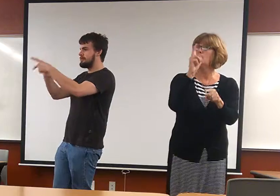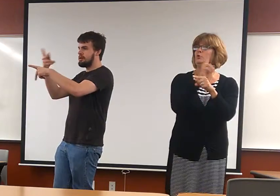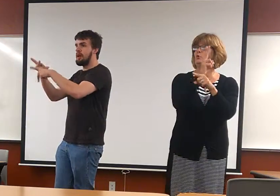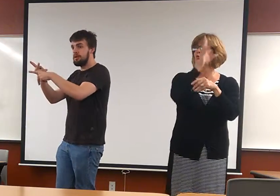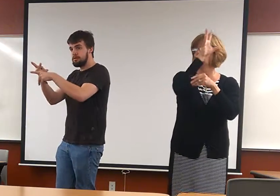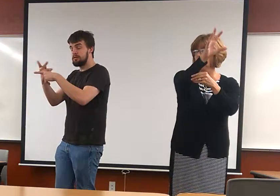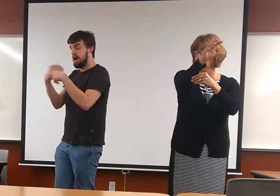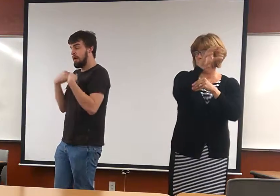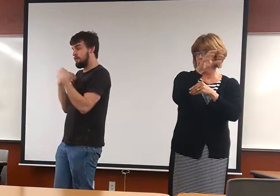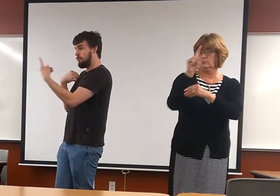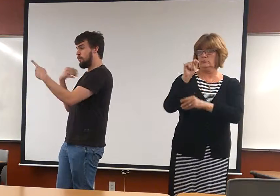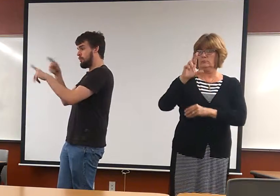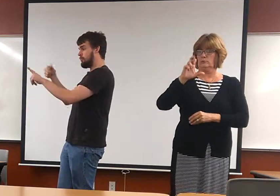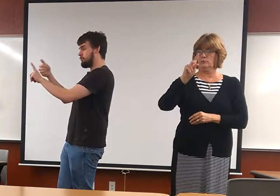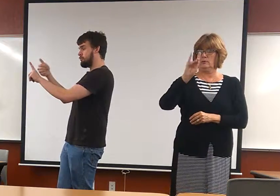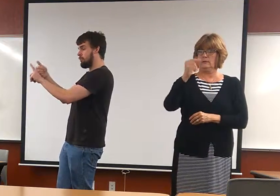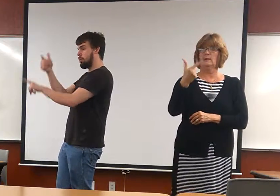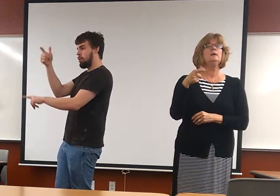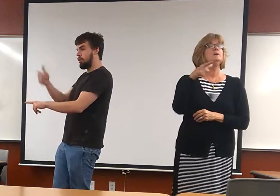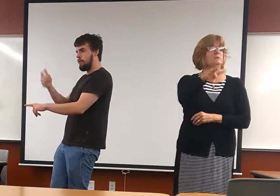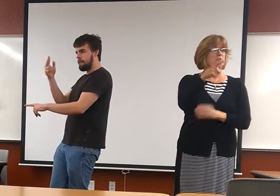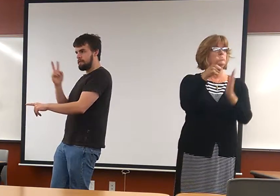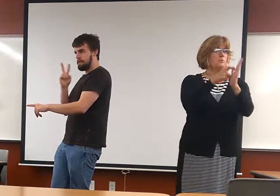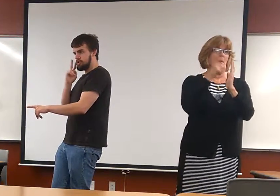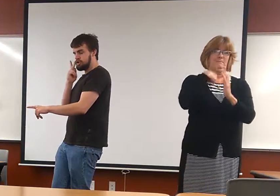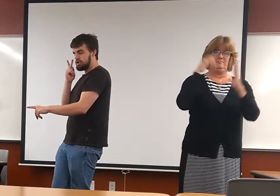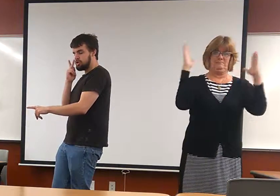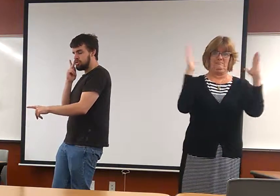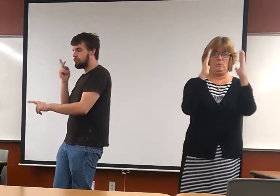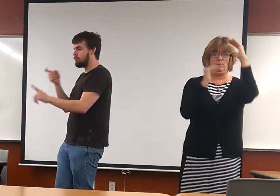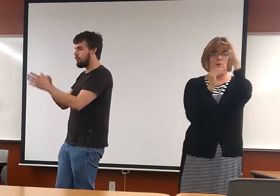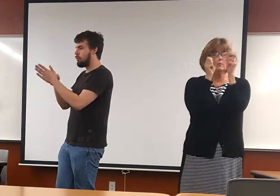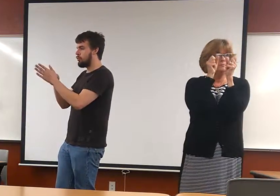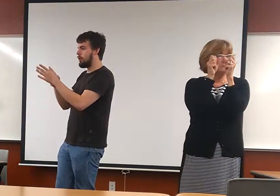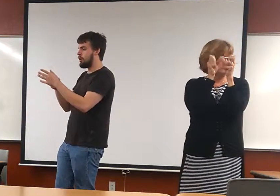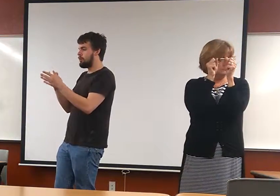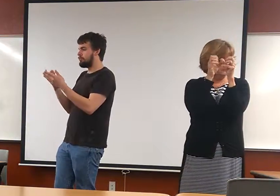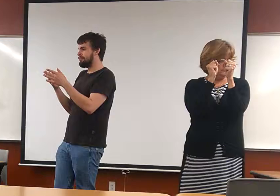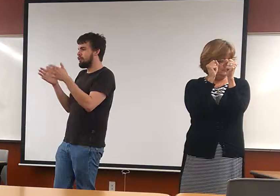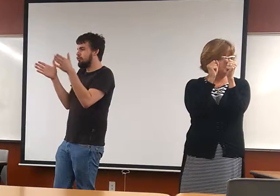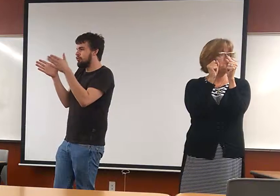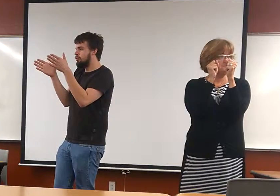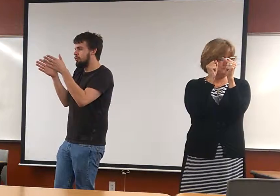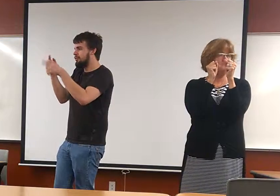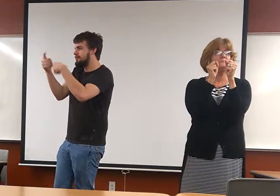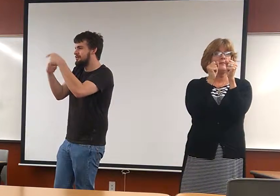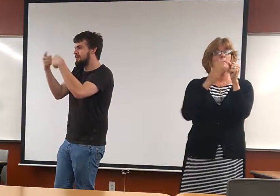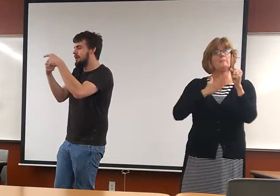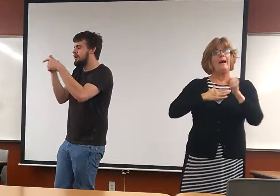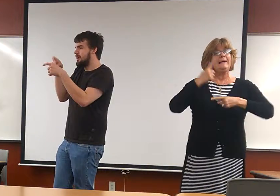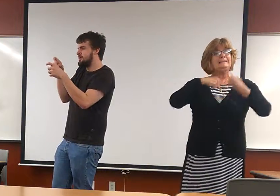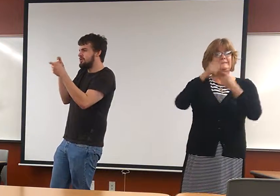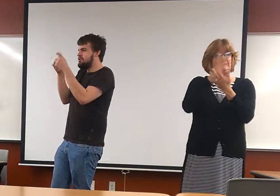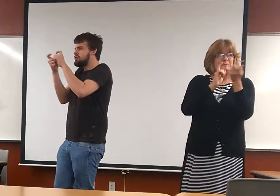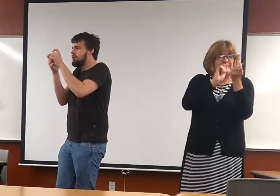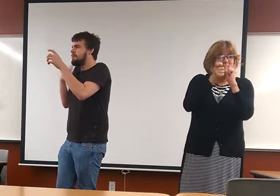communicate. She required a smaller signing space, and I had to adjust some of the signs, like the sign for